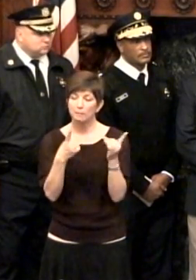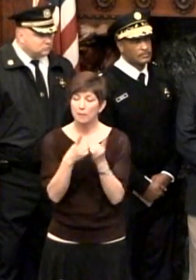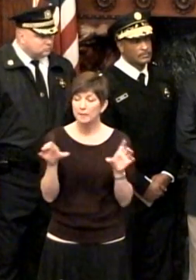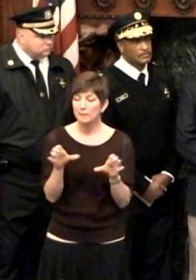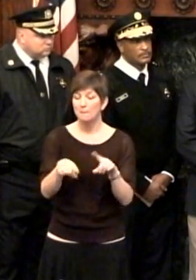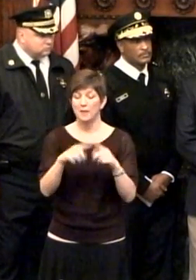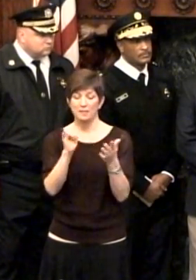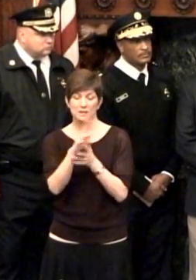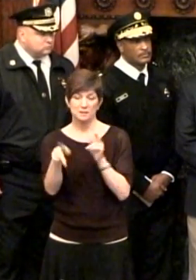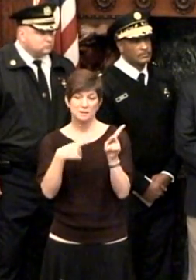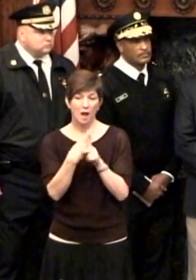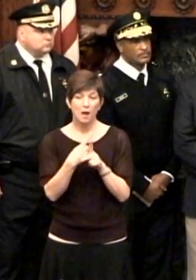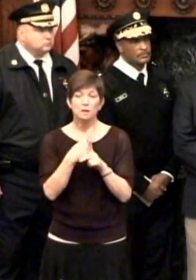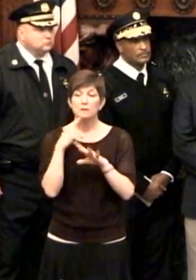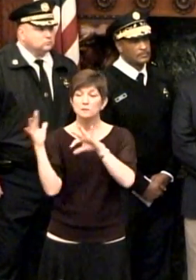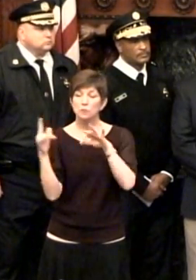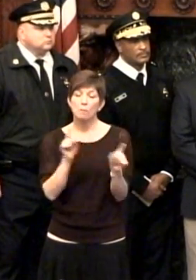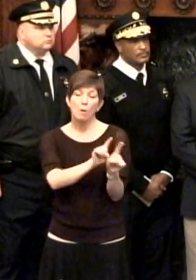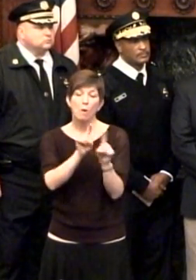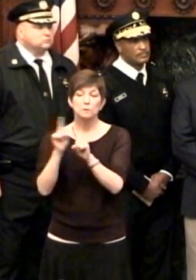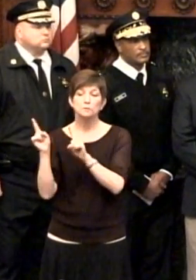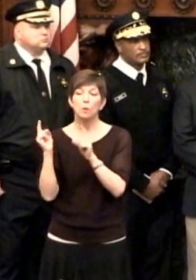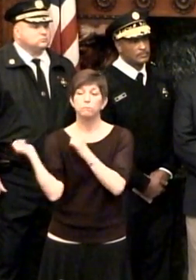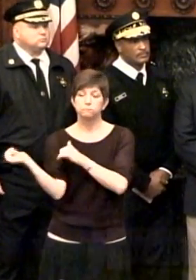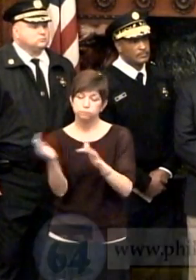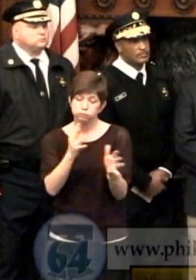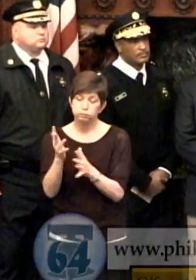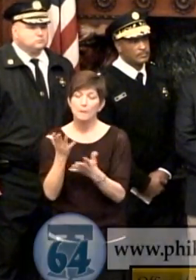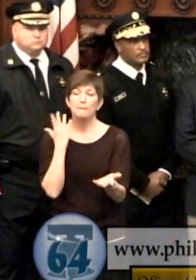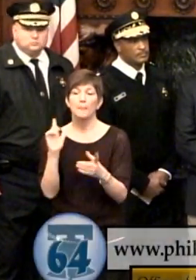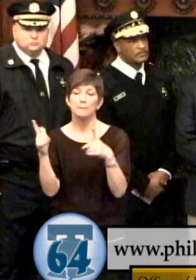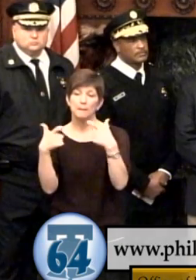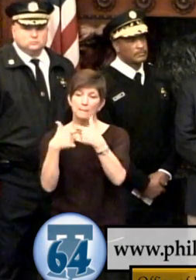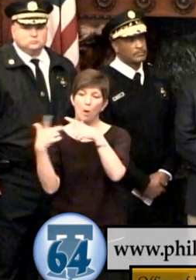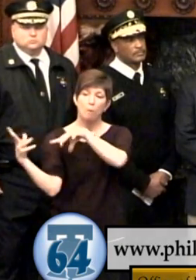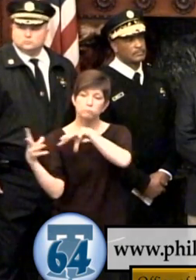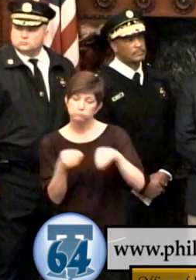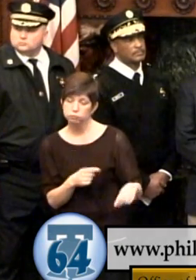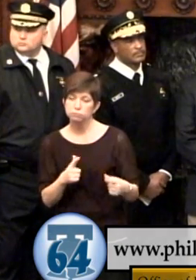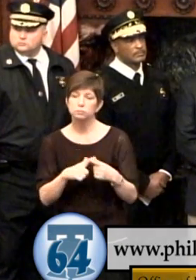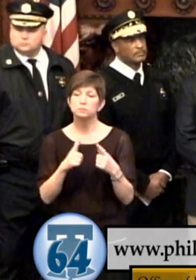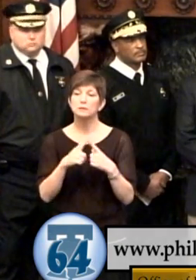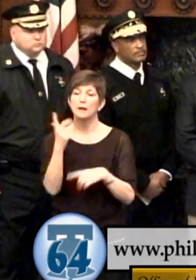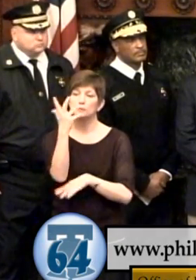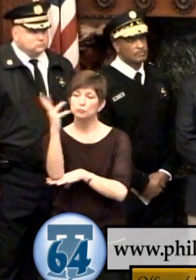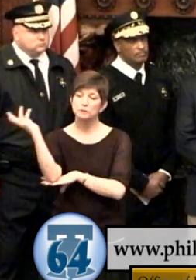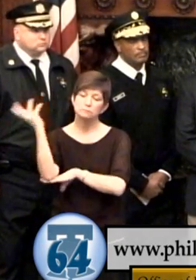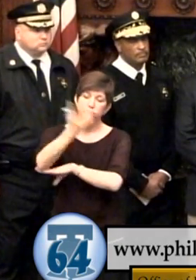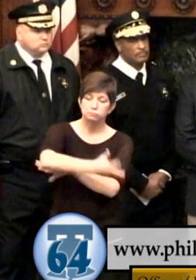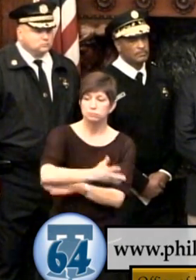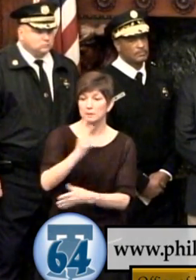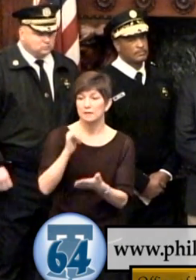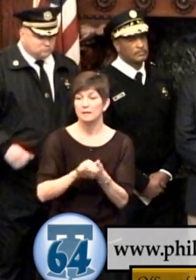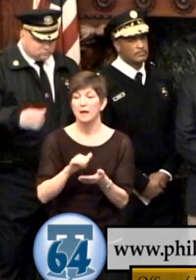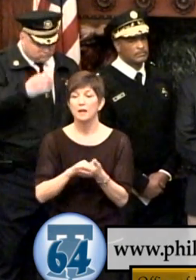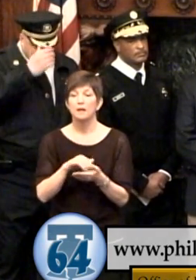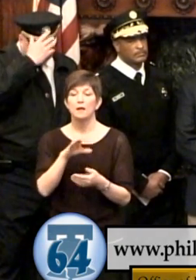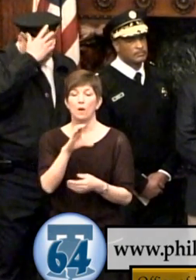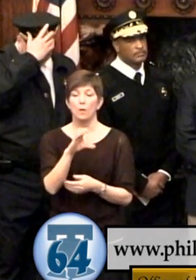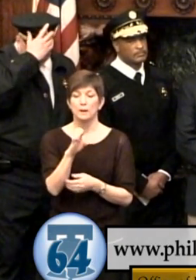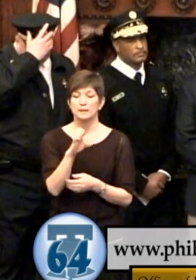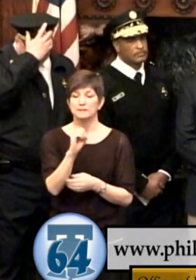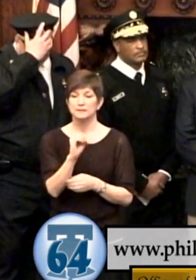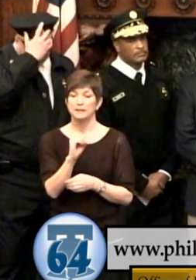storm like this and with some winds, we could also see some potential power outages and also down limbs and down trees. So the EOC is the main hub for all of